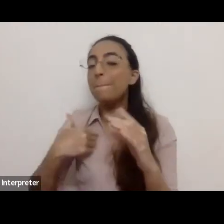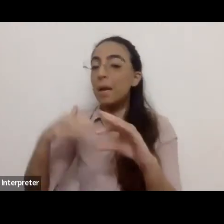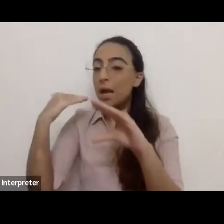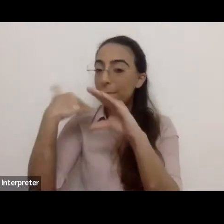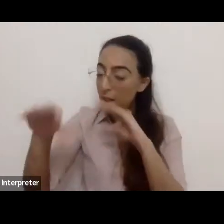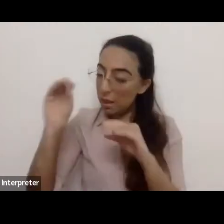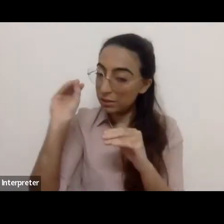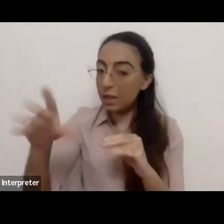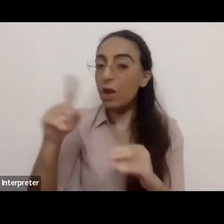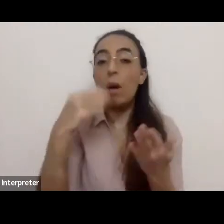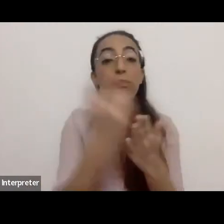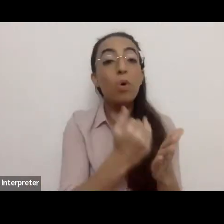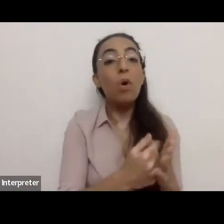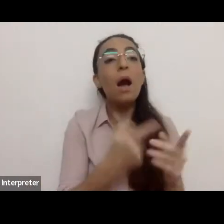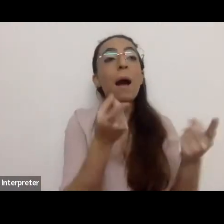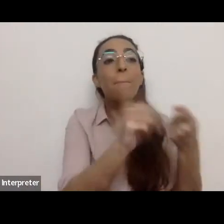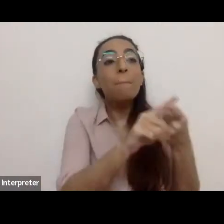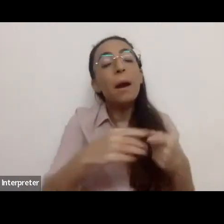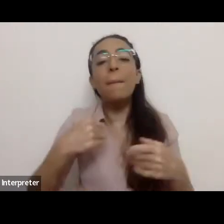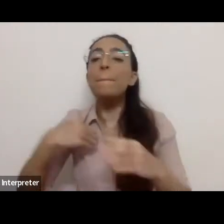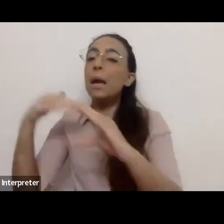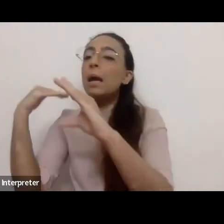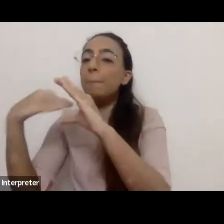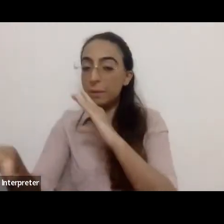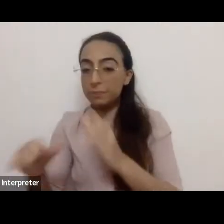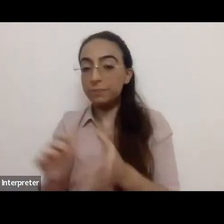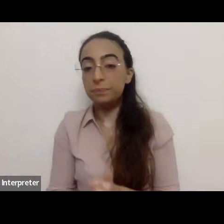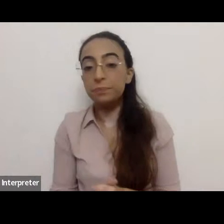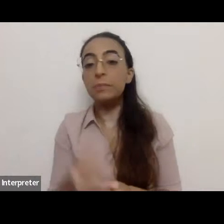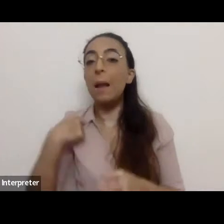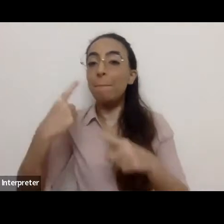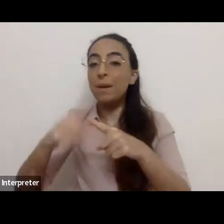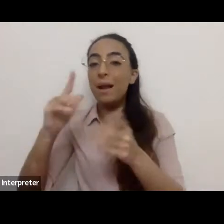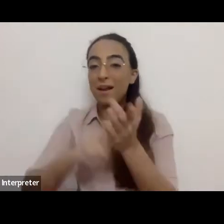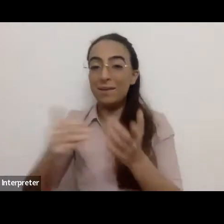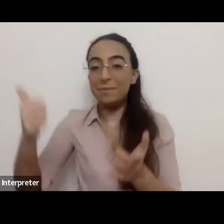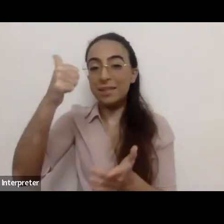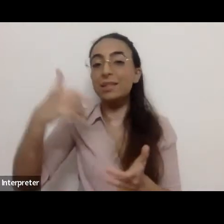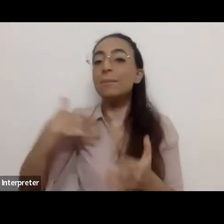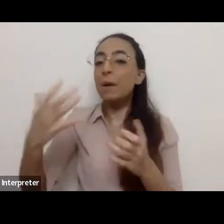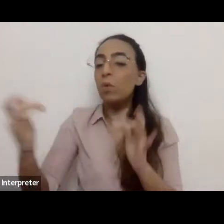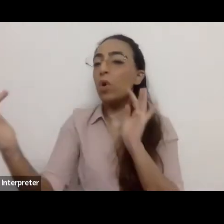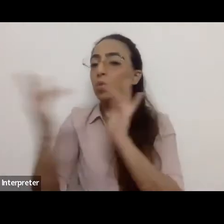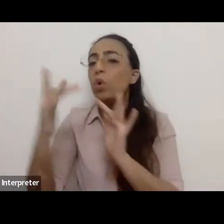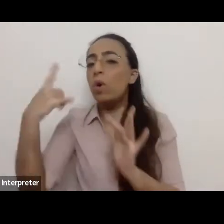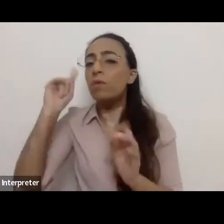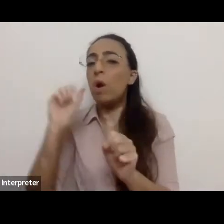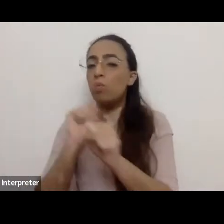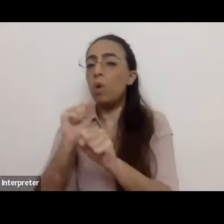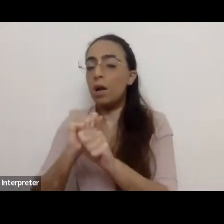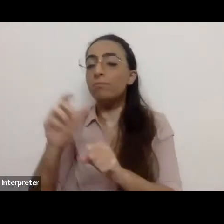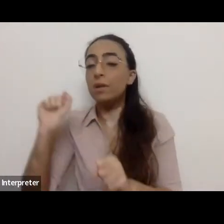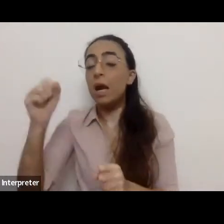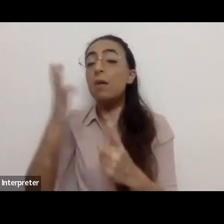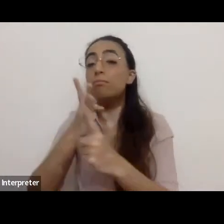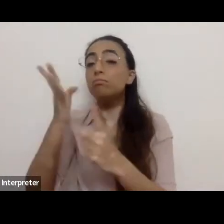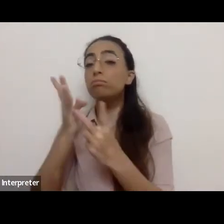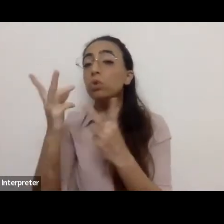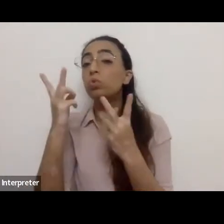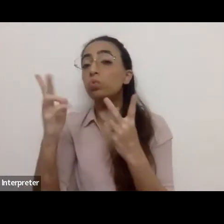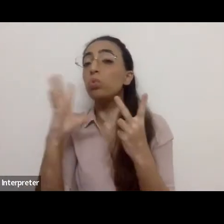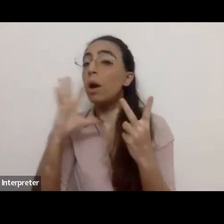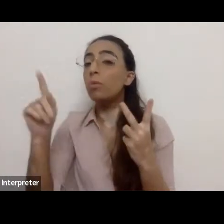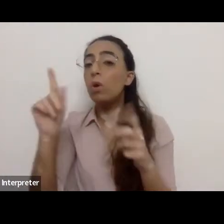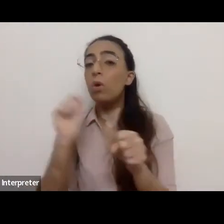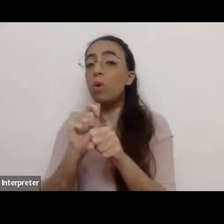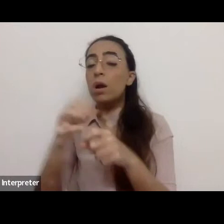And there were a number of things that we wanted to do with him. He represents two very important areas that